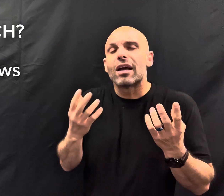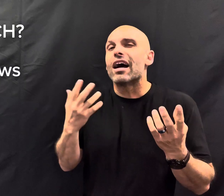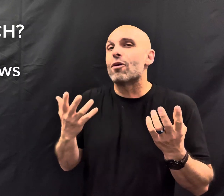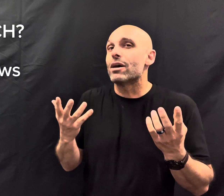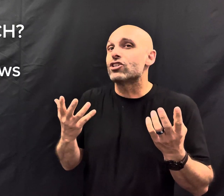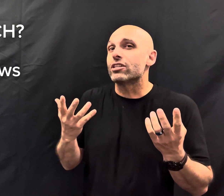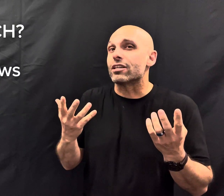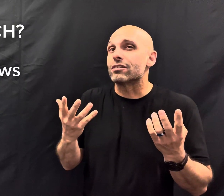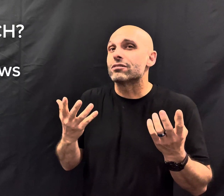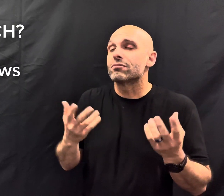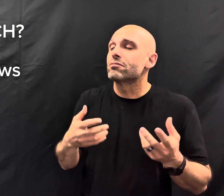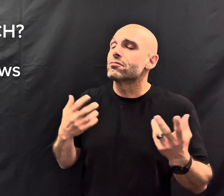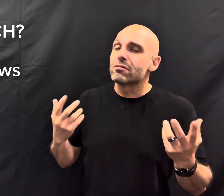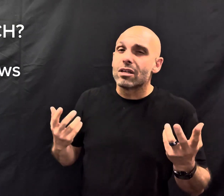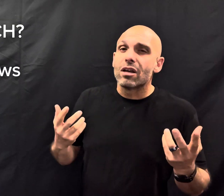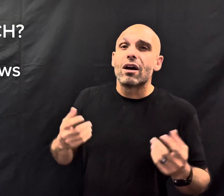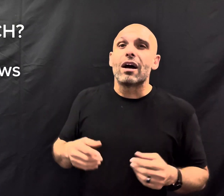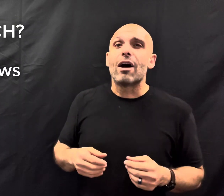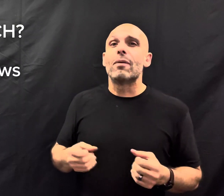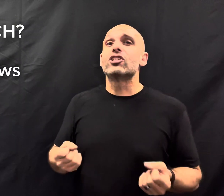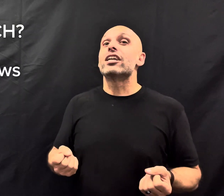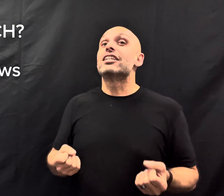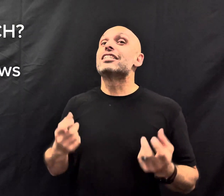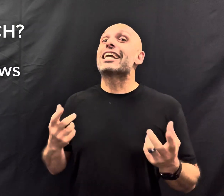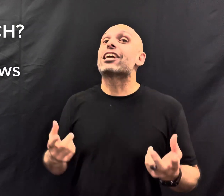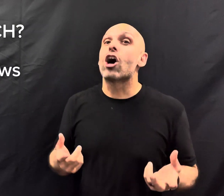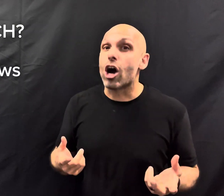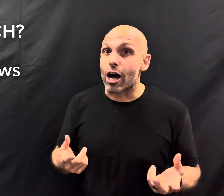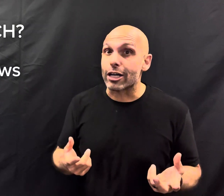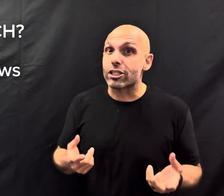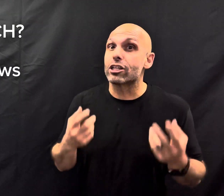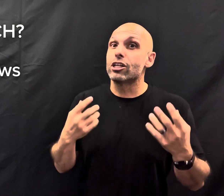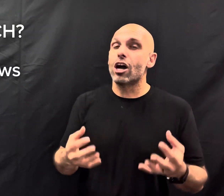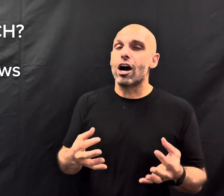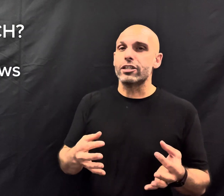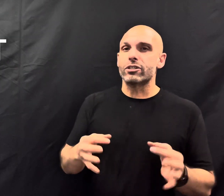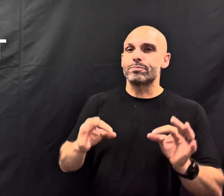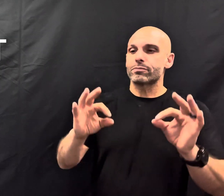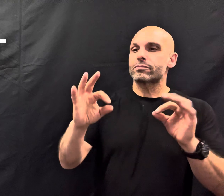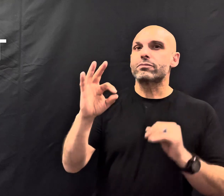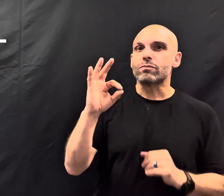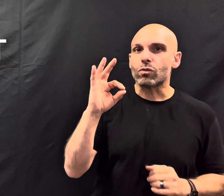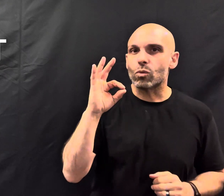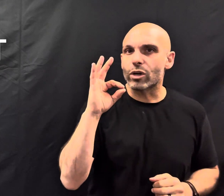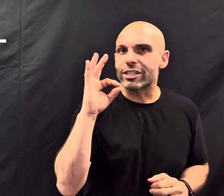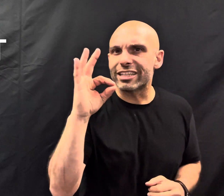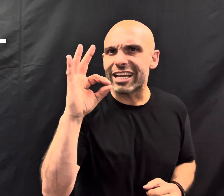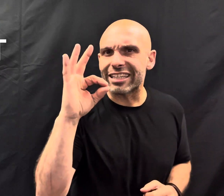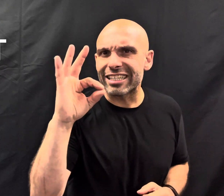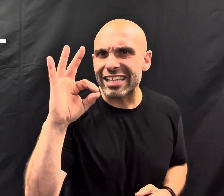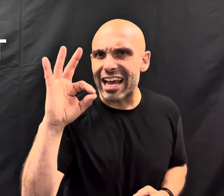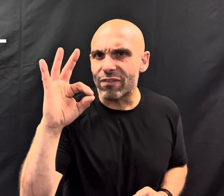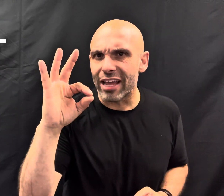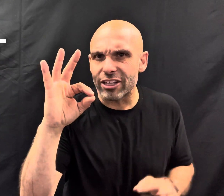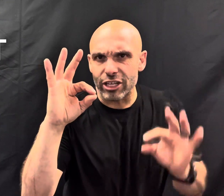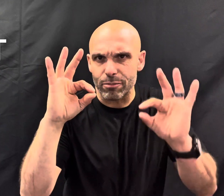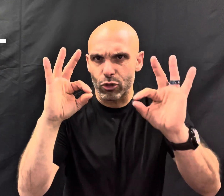How much is it? How much does it cost? Cost, we're gonna take this F hand shape, 2 of